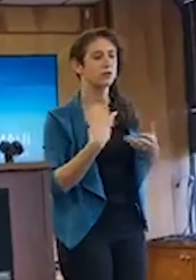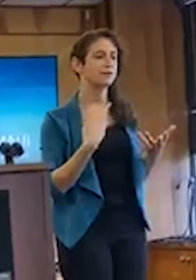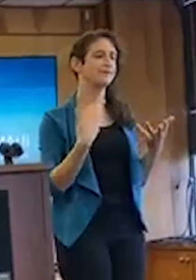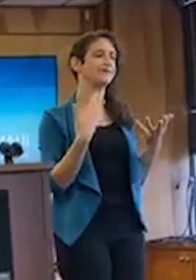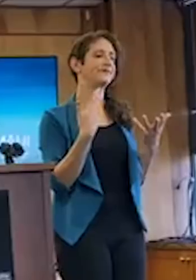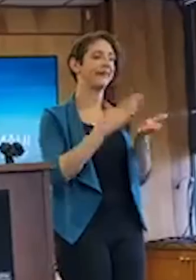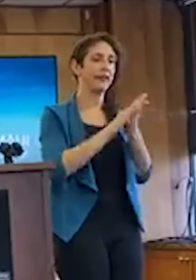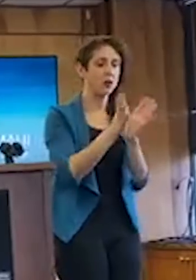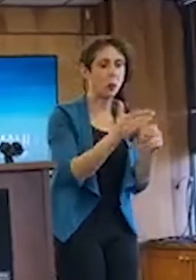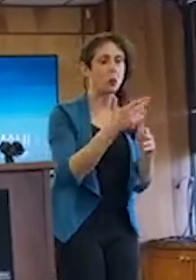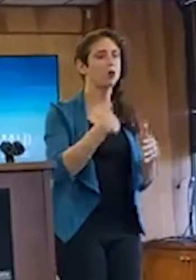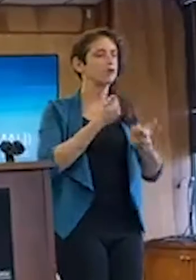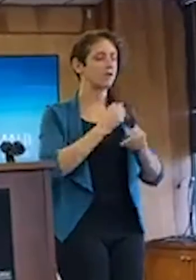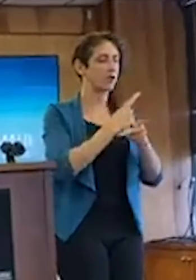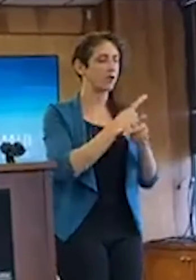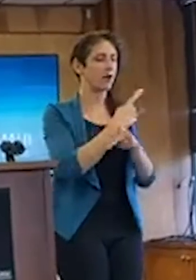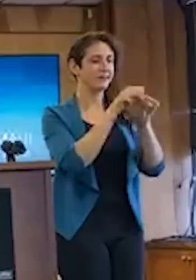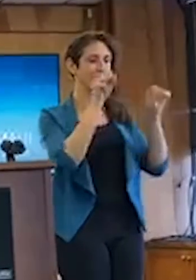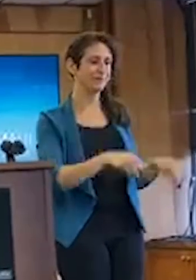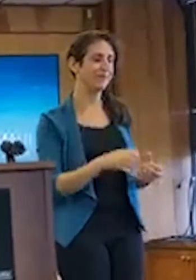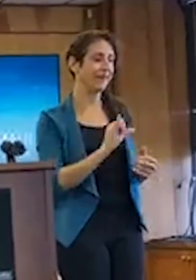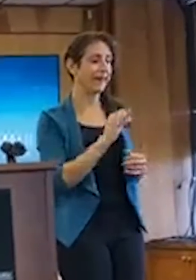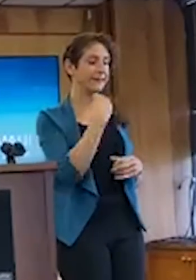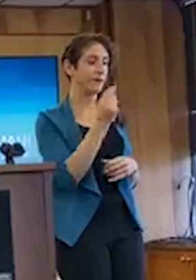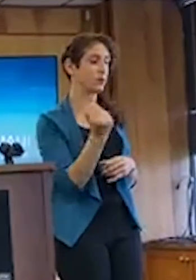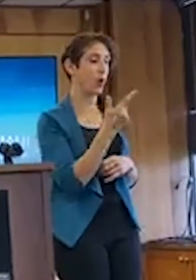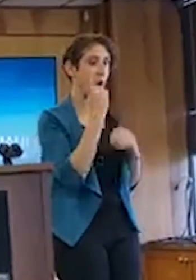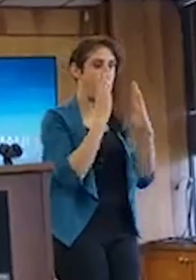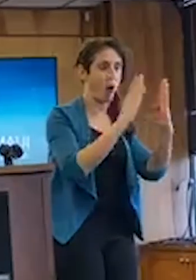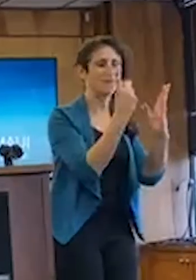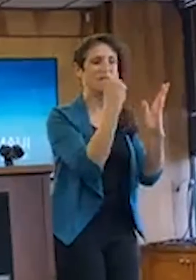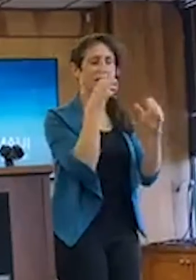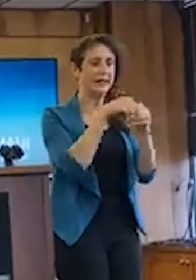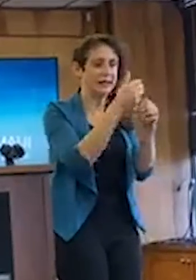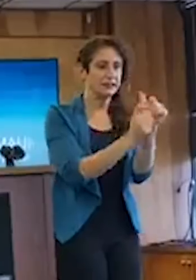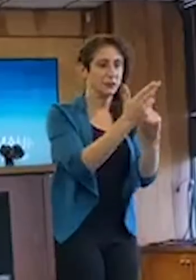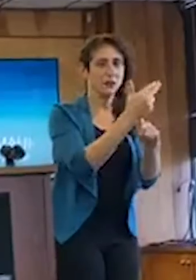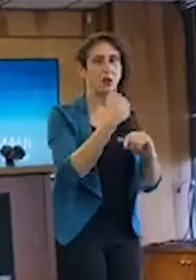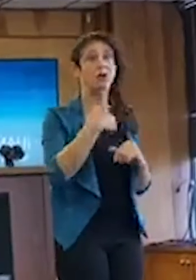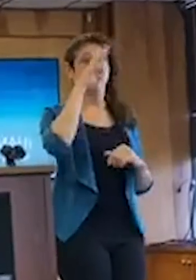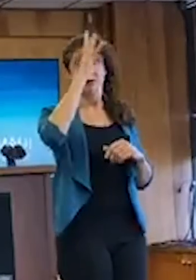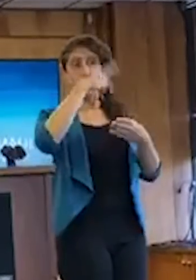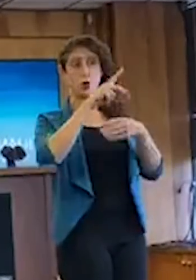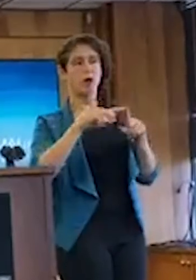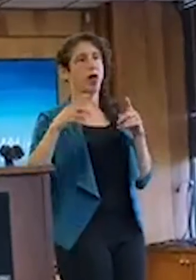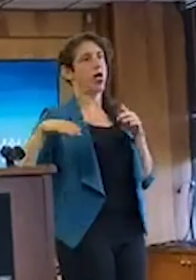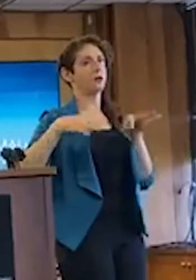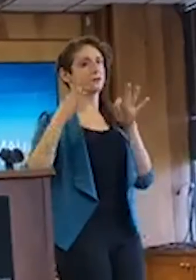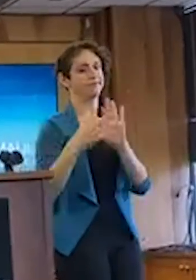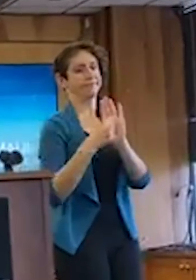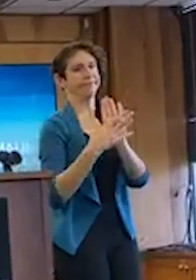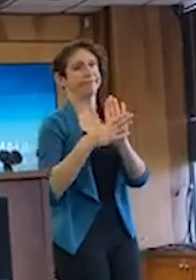other issues. We have a program that we're putting together, and it hasn't been finalized, but they would